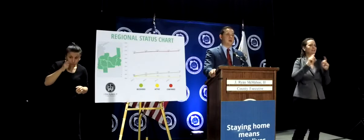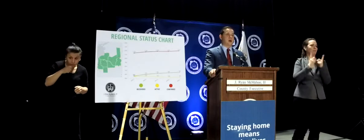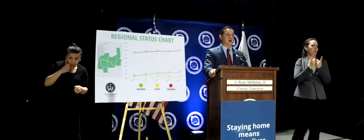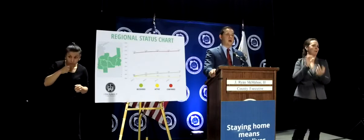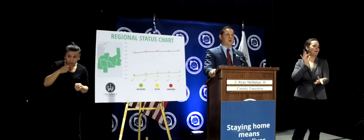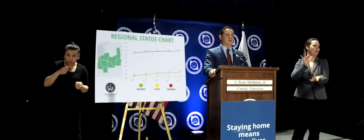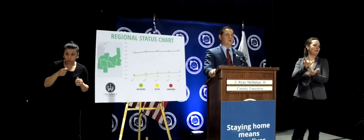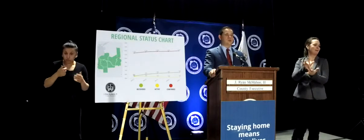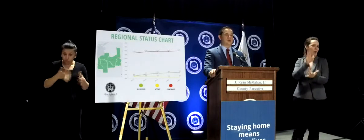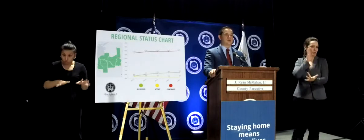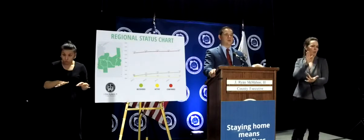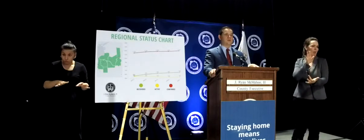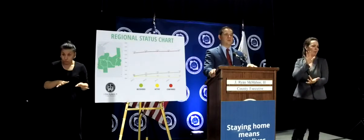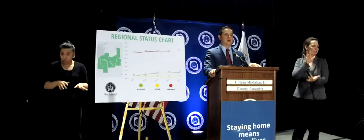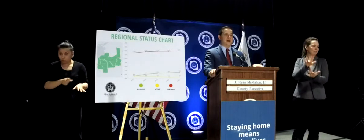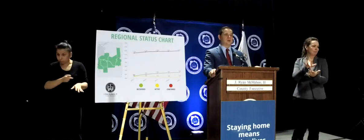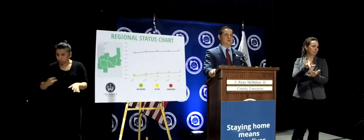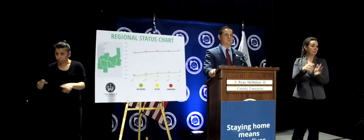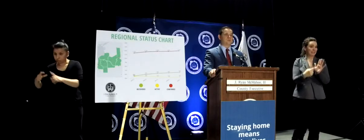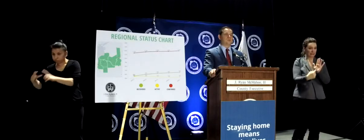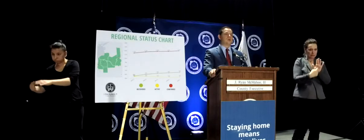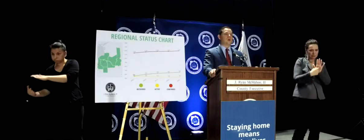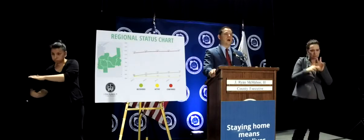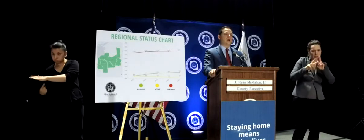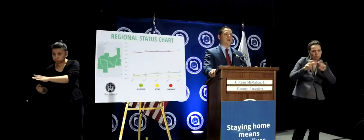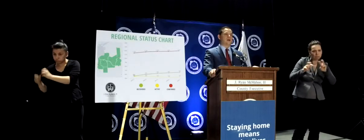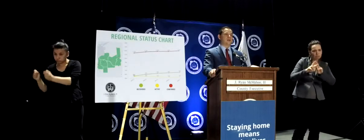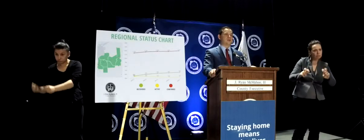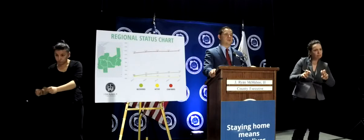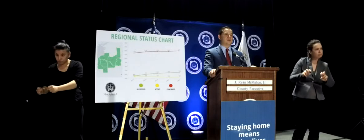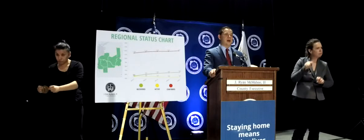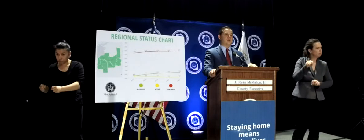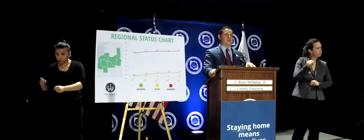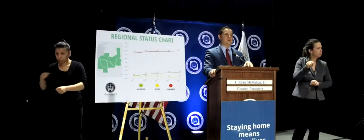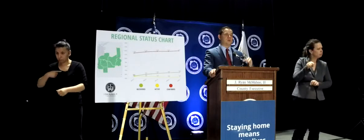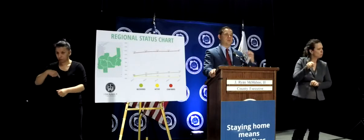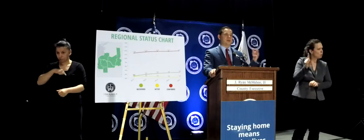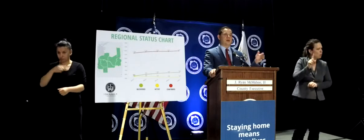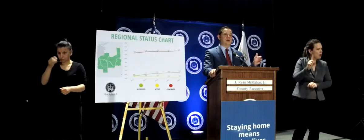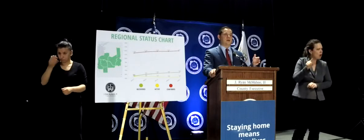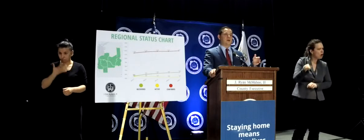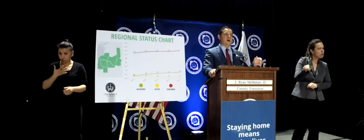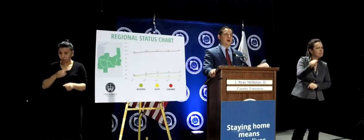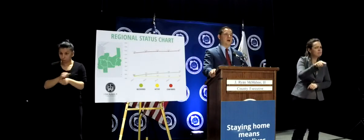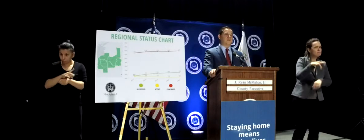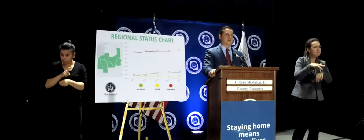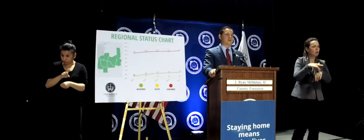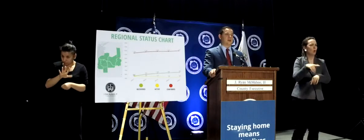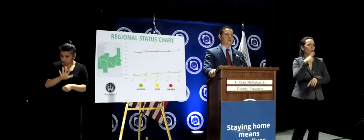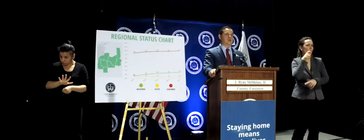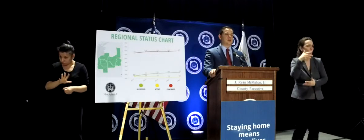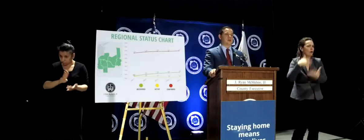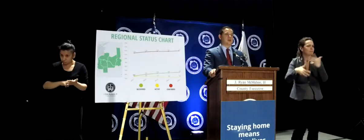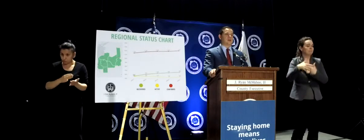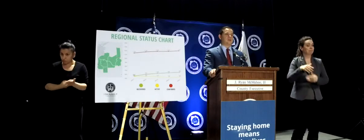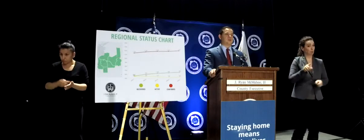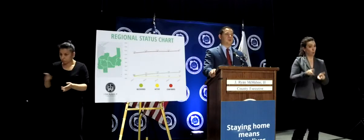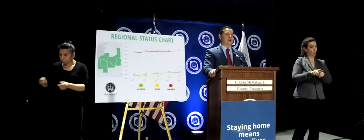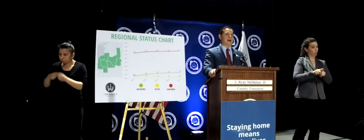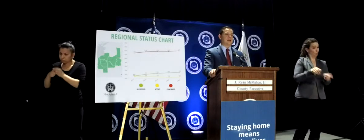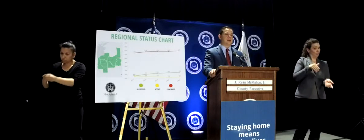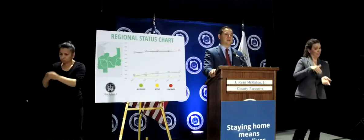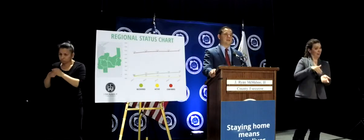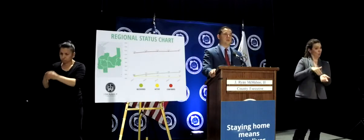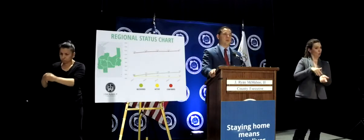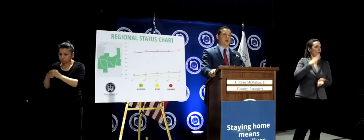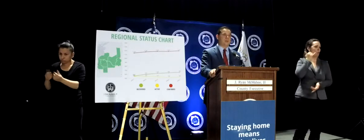symptoms. You should also hear from your doctor. In addition to that, that's when we begin our investigation into